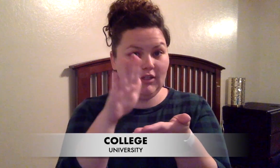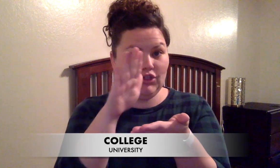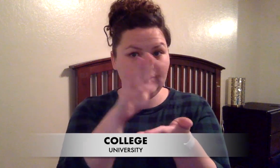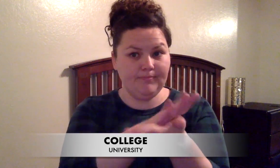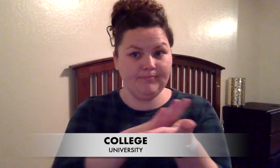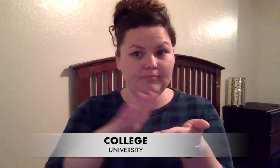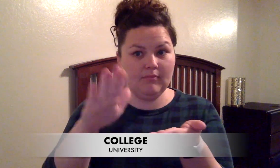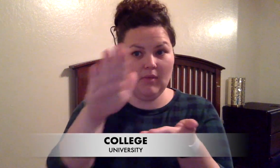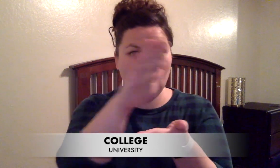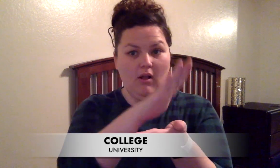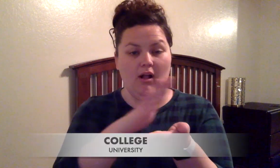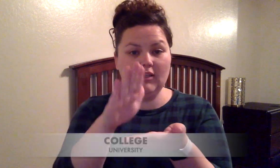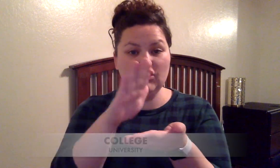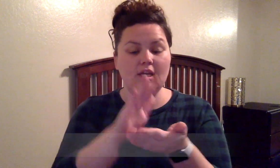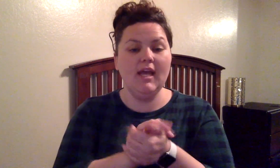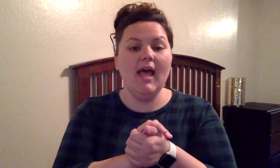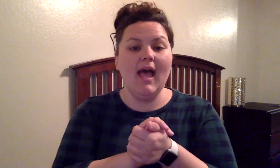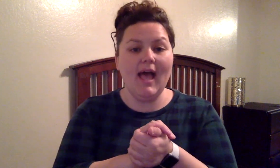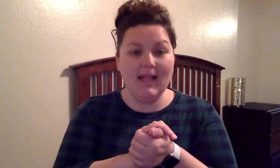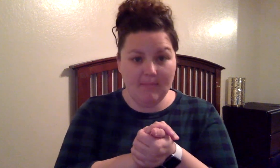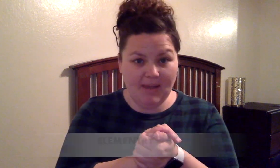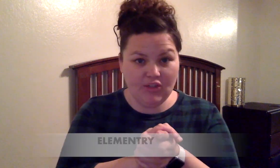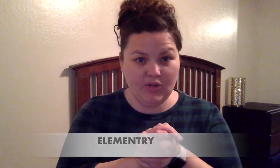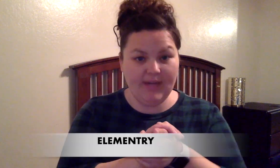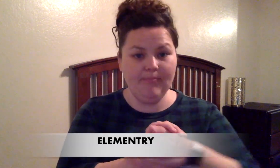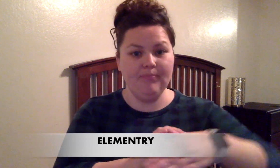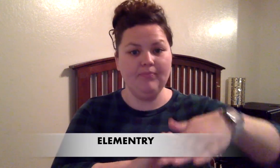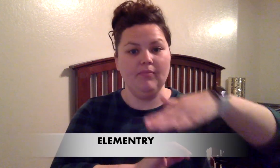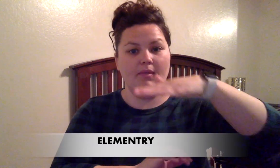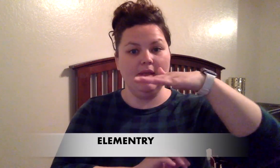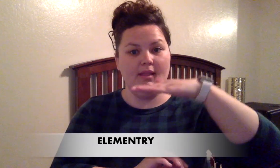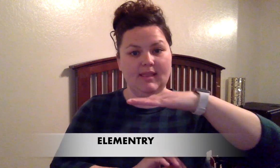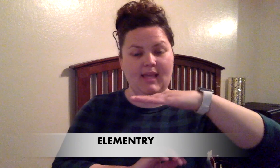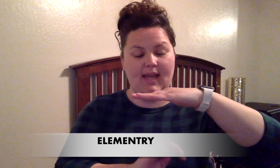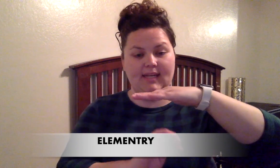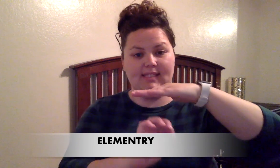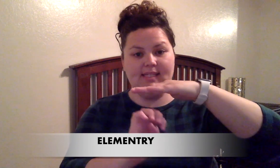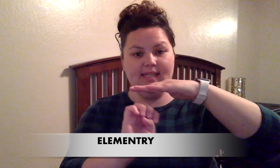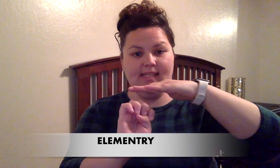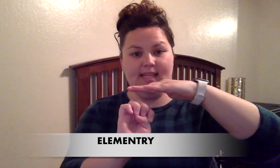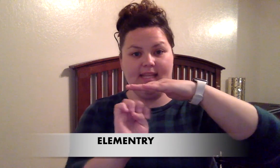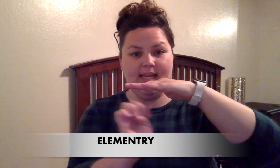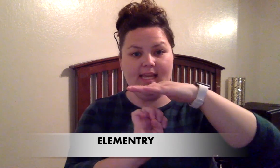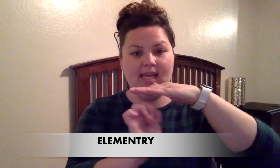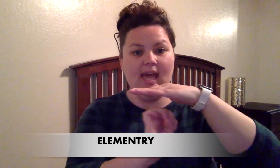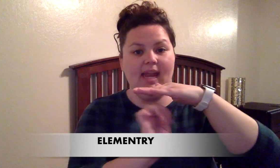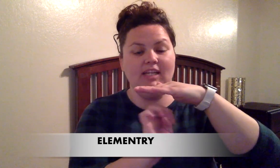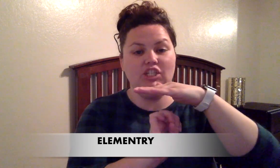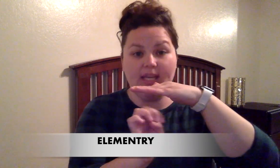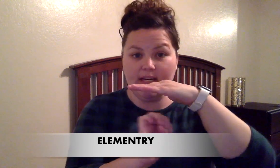College. College. Elementary, the hand is this, and then an E, and I shake it